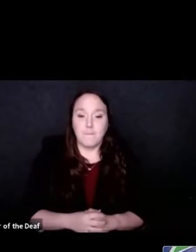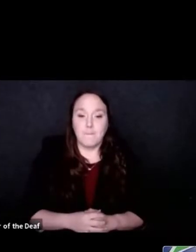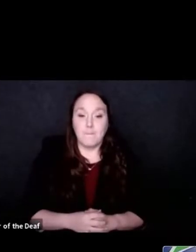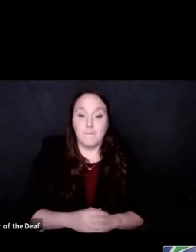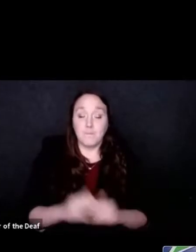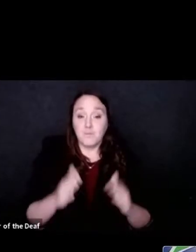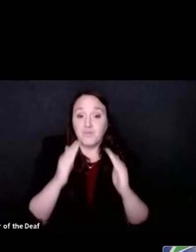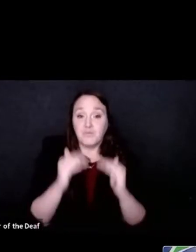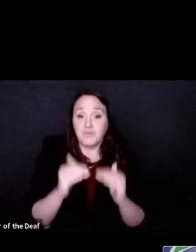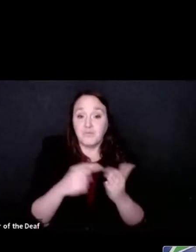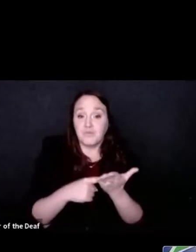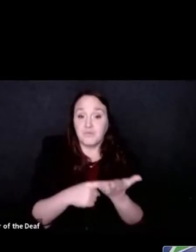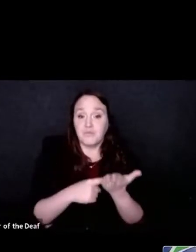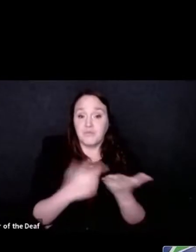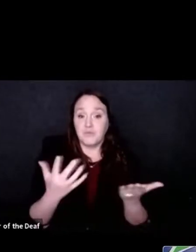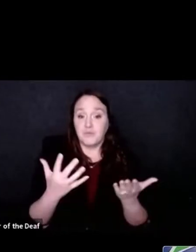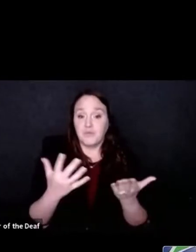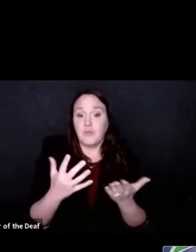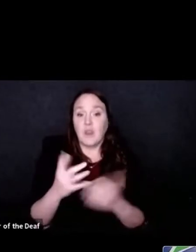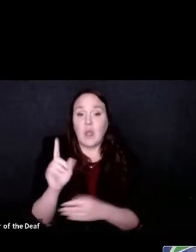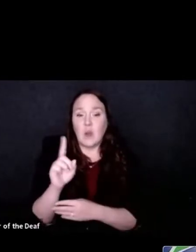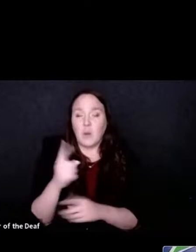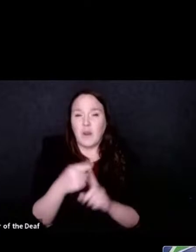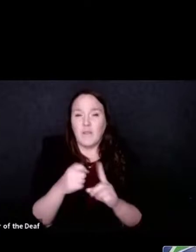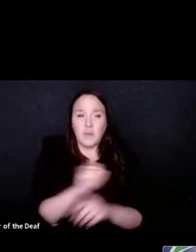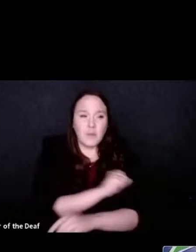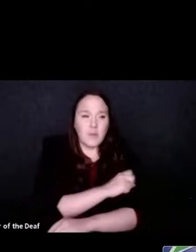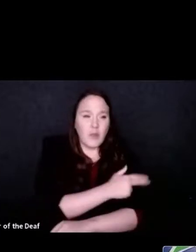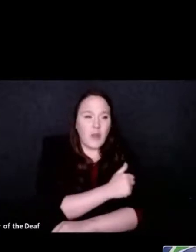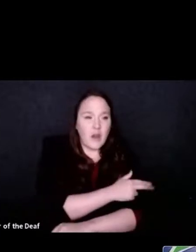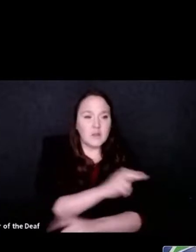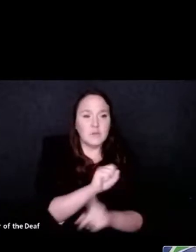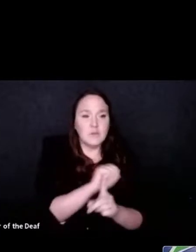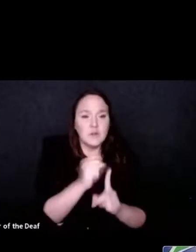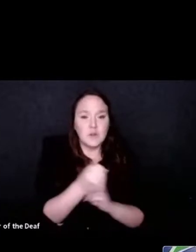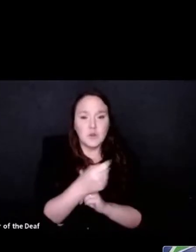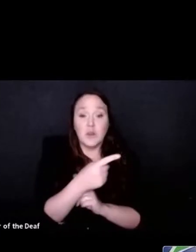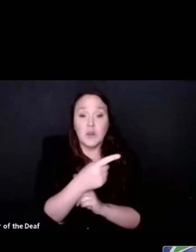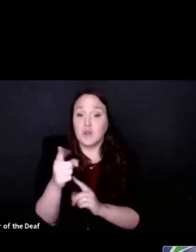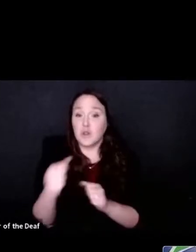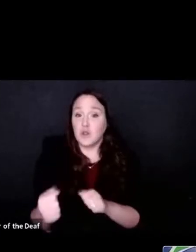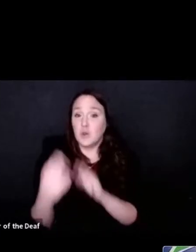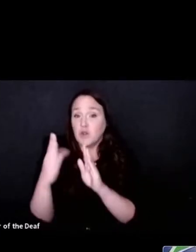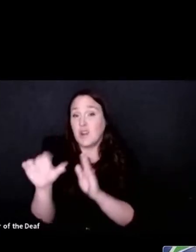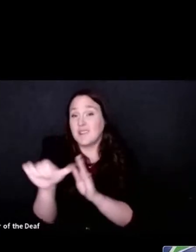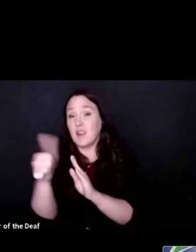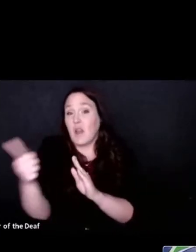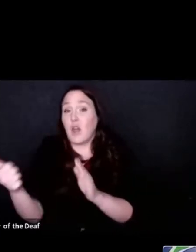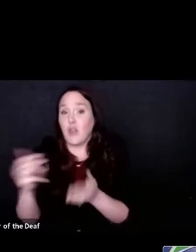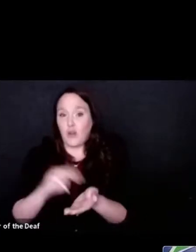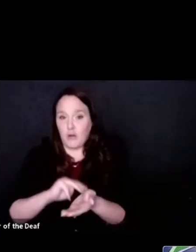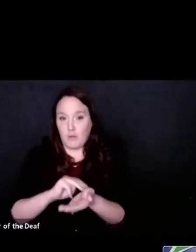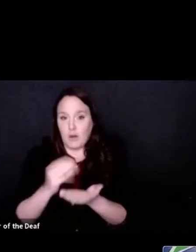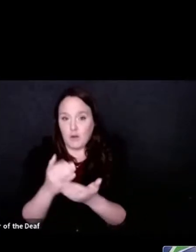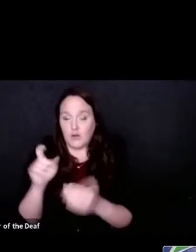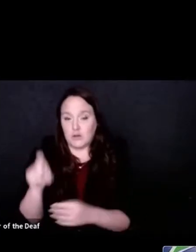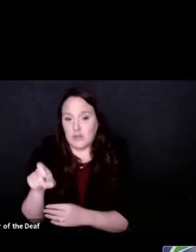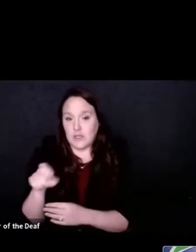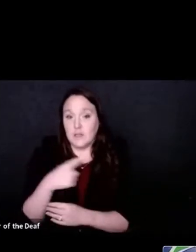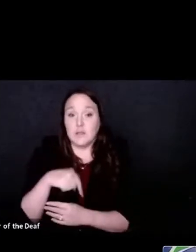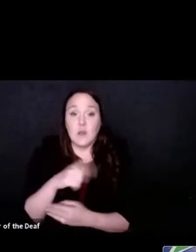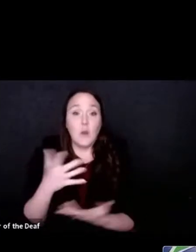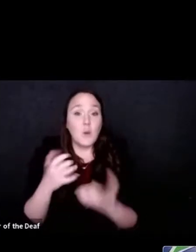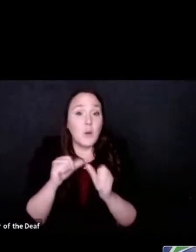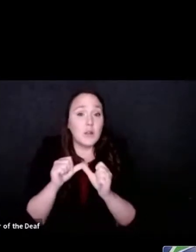Next thing I want to talk about is where we are from a hospital situation and you addressing your other healthcare needs. Again, we want to continue